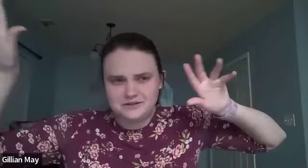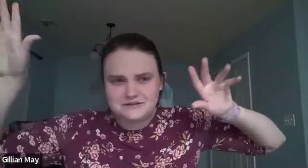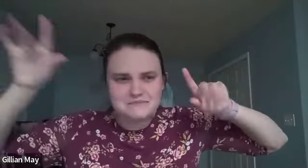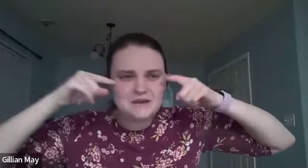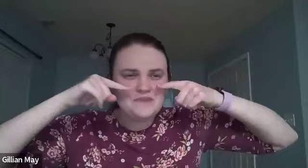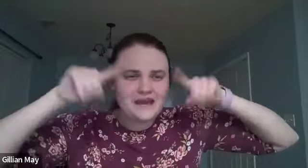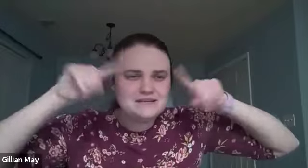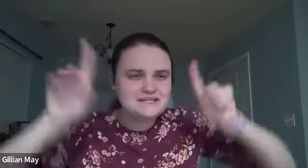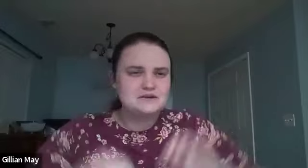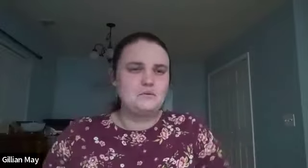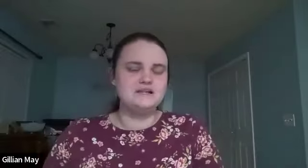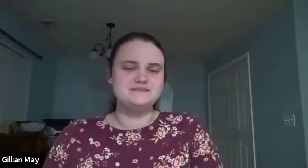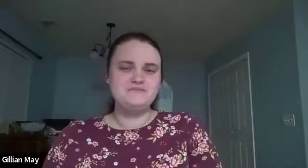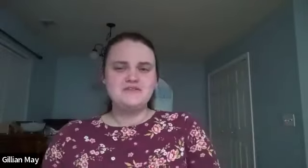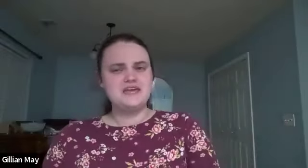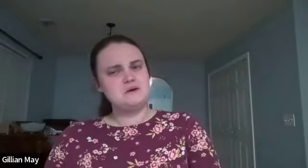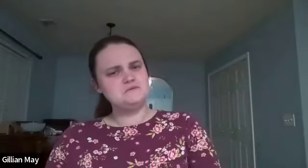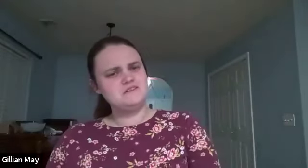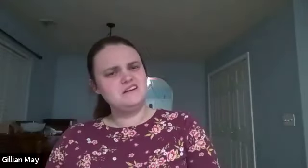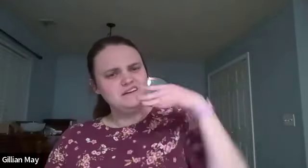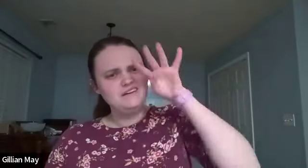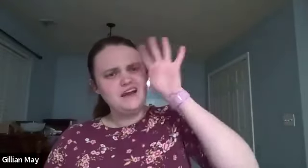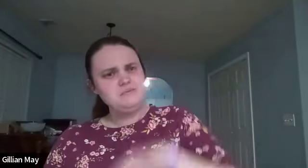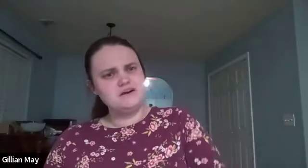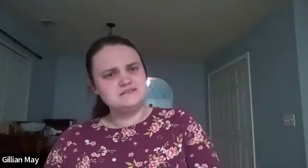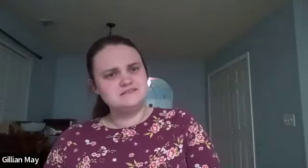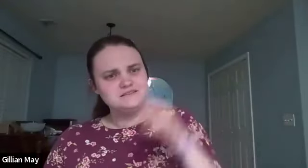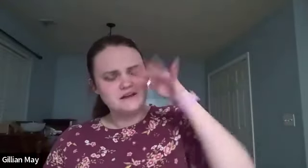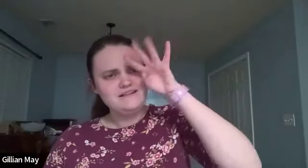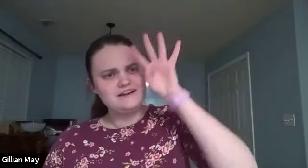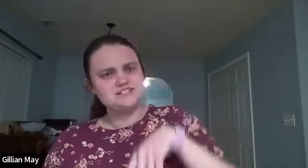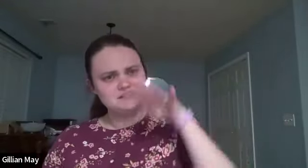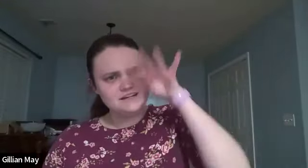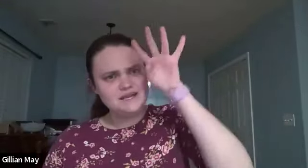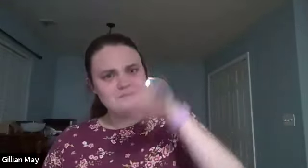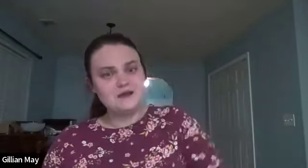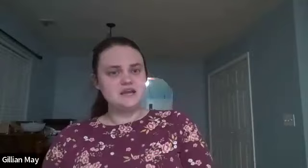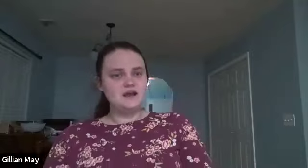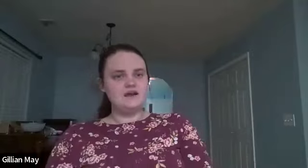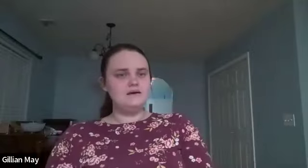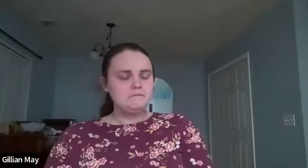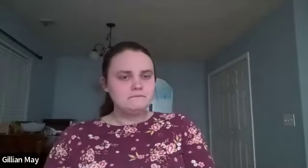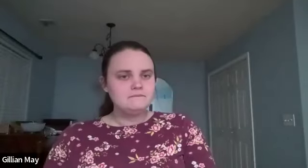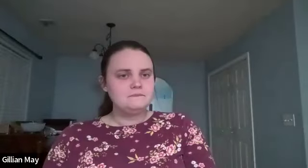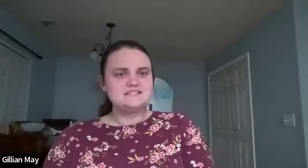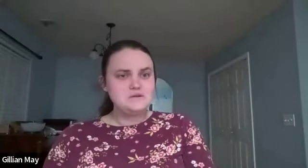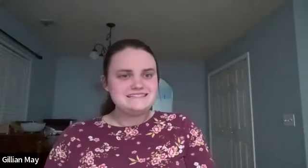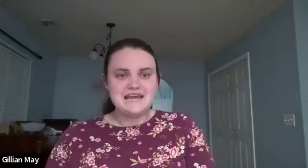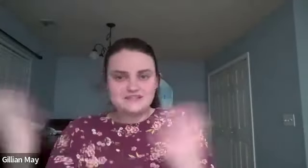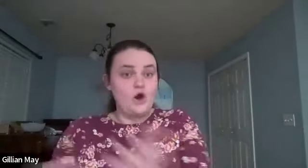use a lot of makeup. I did mascara once. They came up to me and they're like, eyebrows, eyelashes, you got makeup? And I was like, that's all